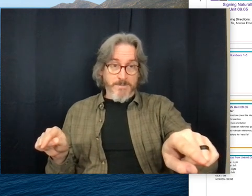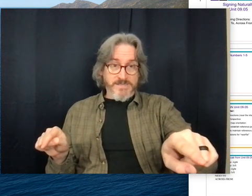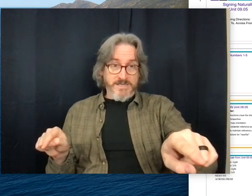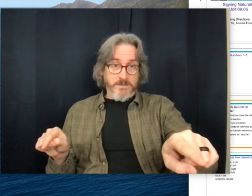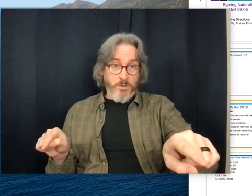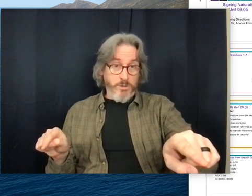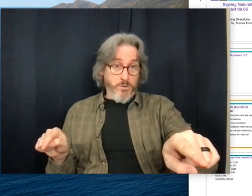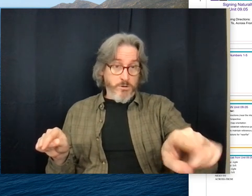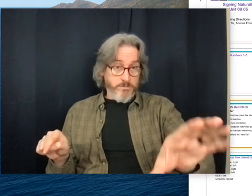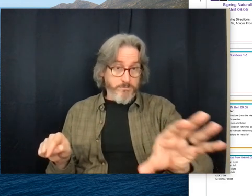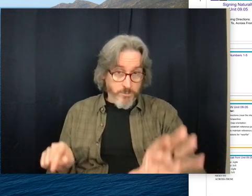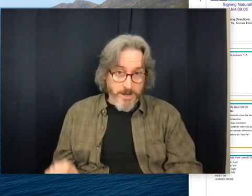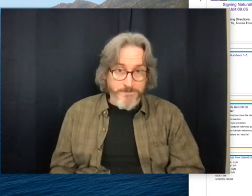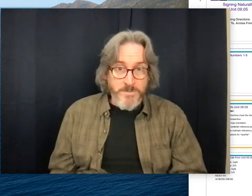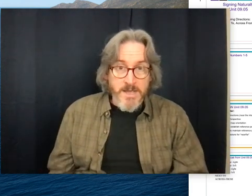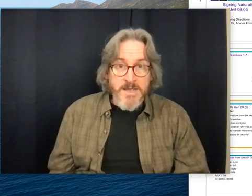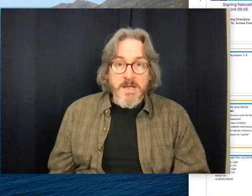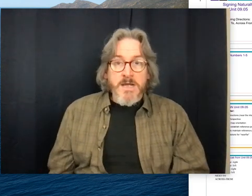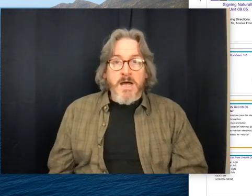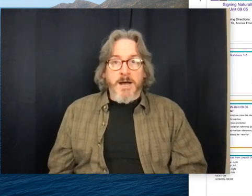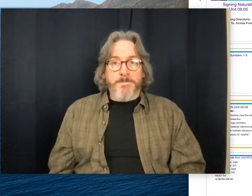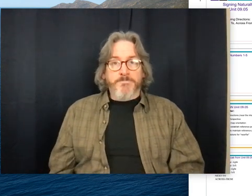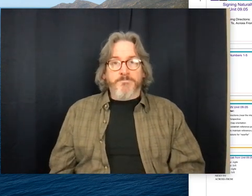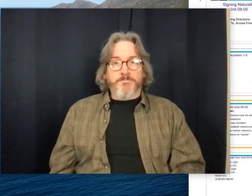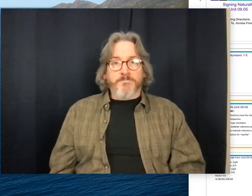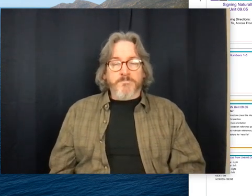this opposite lower corner. Okay.